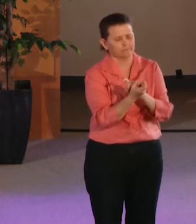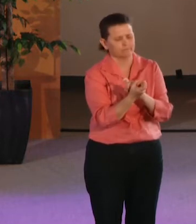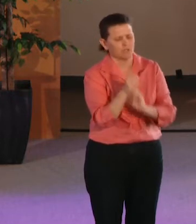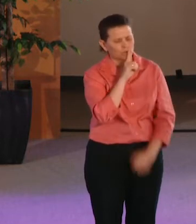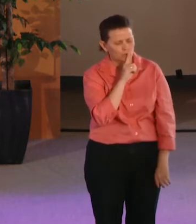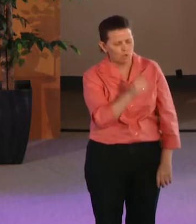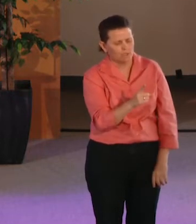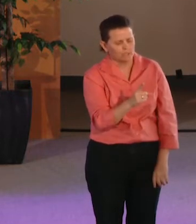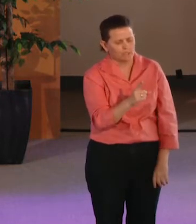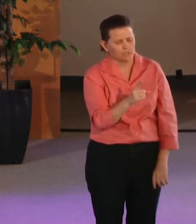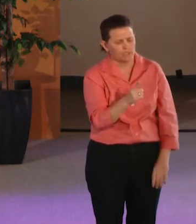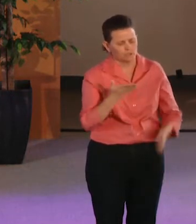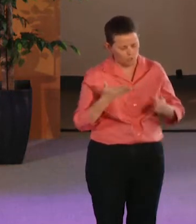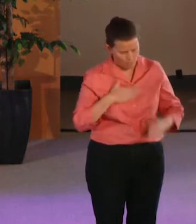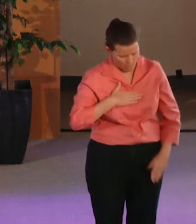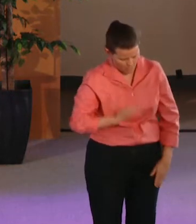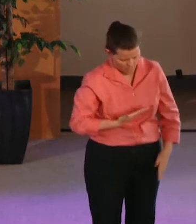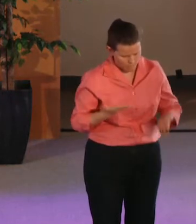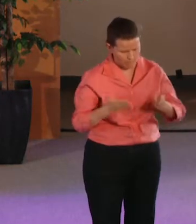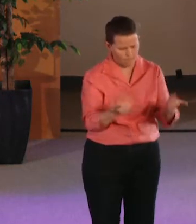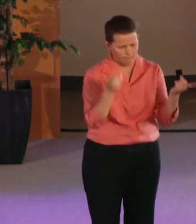be. Amen.